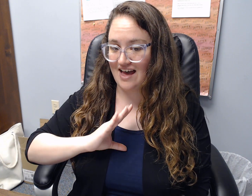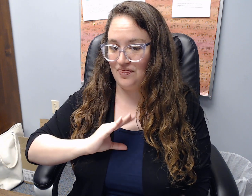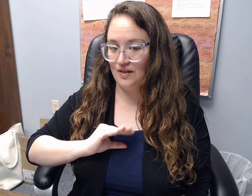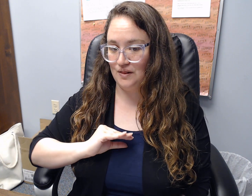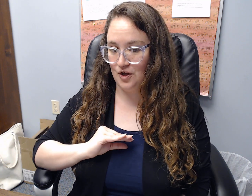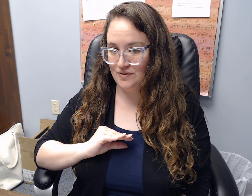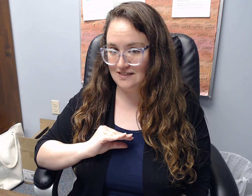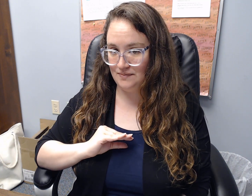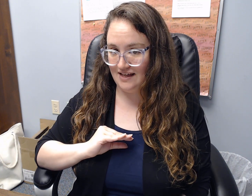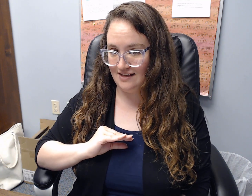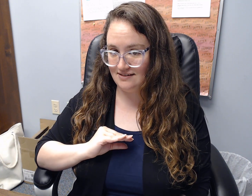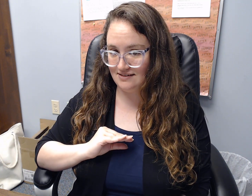the lowest place?